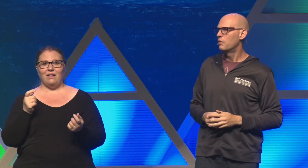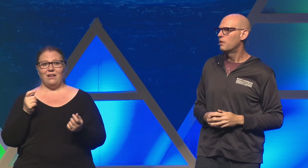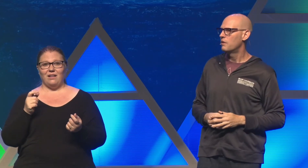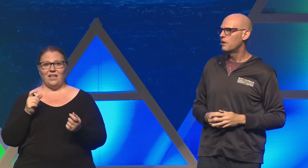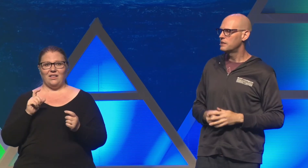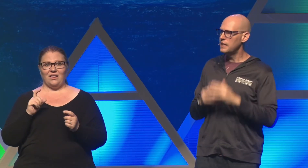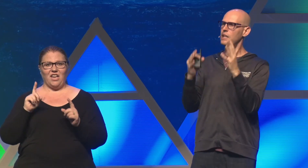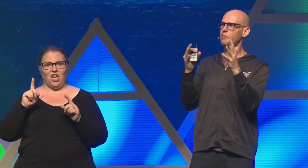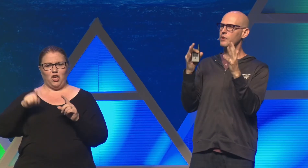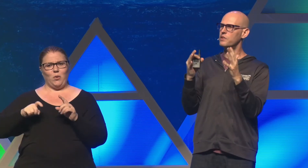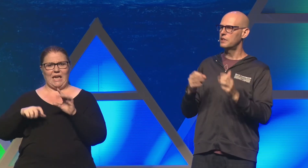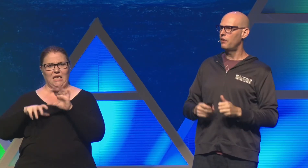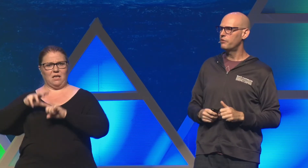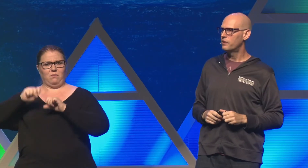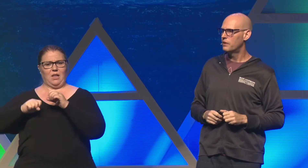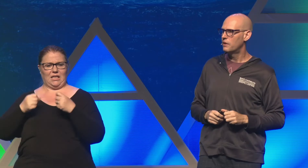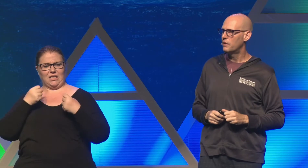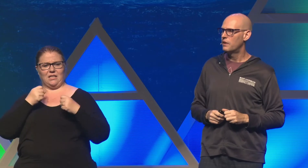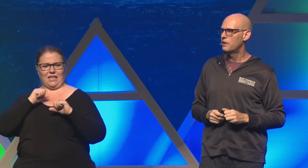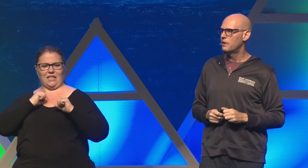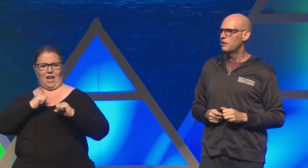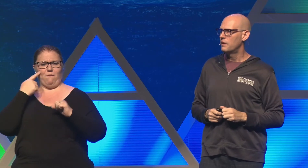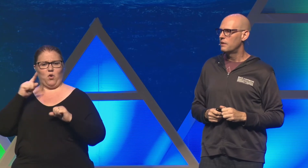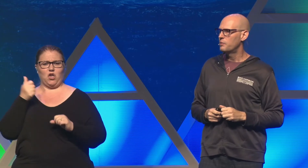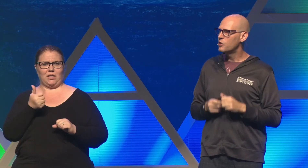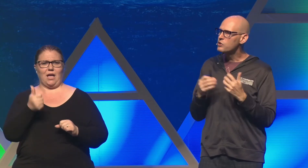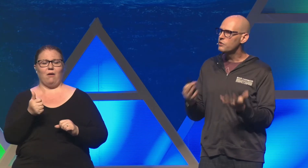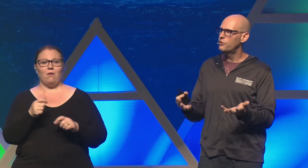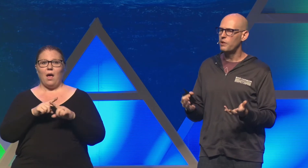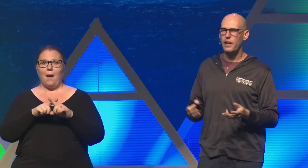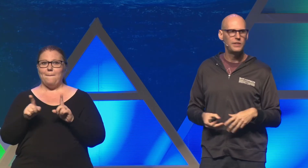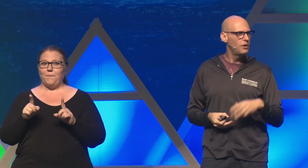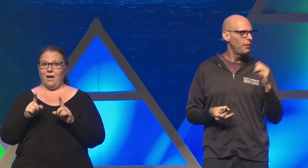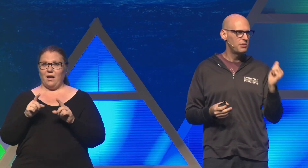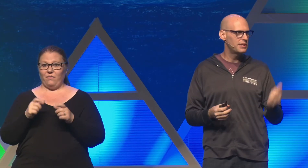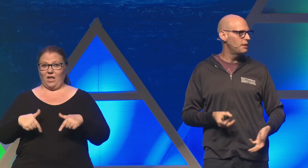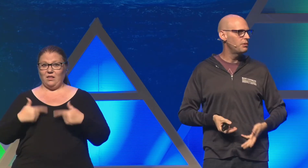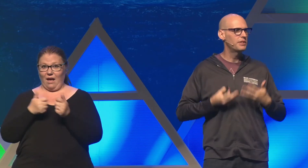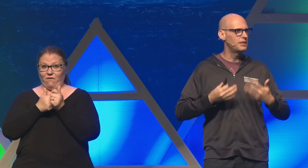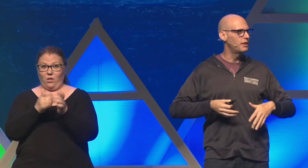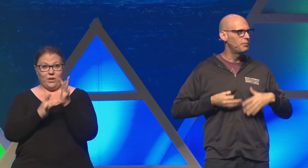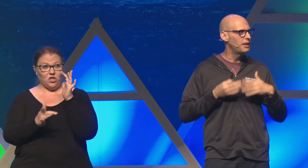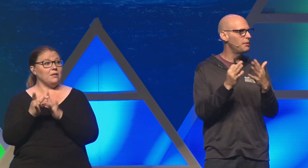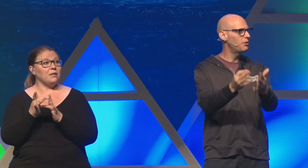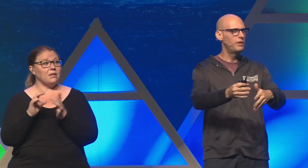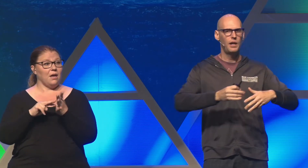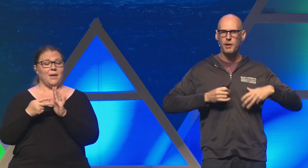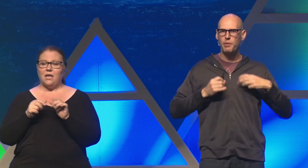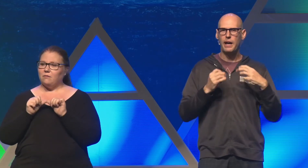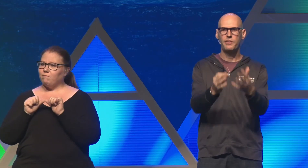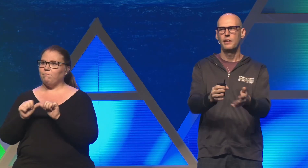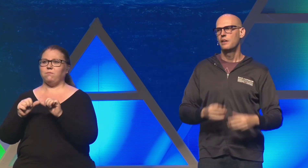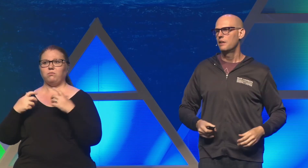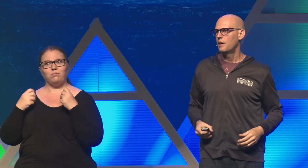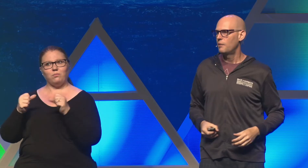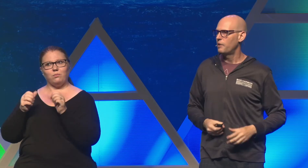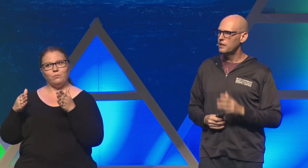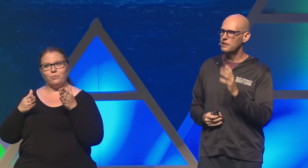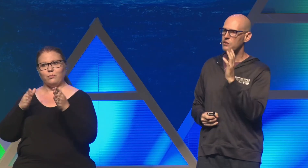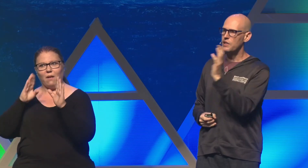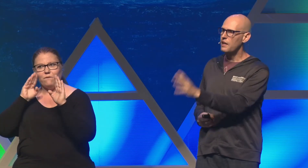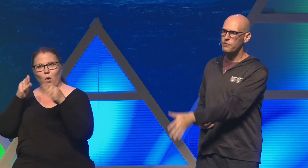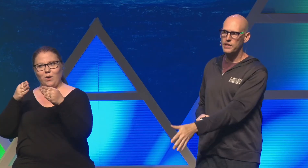go. Stand up for yourself. But the cruciform life is, nope, I'm just going to be resilient. I'm going to keep going down my path. I'm